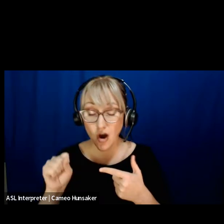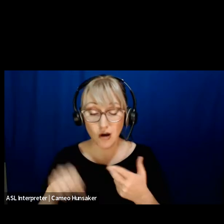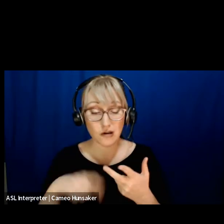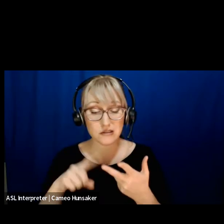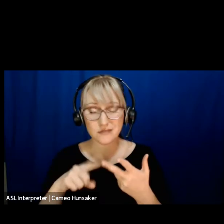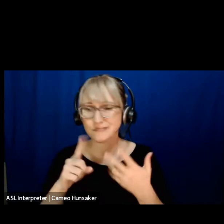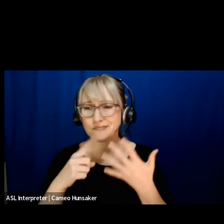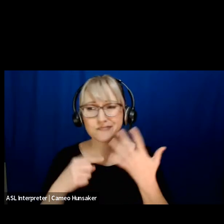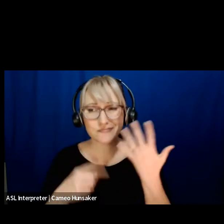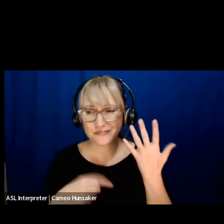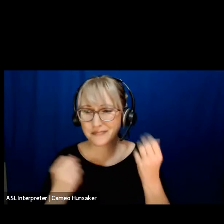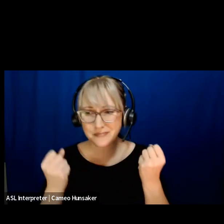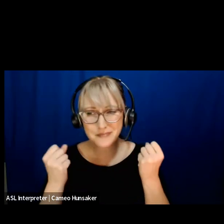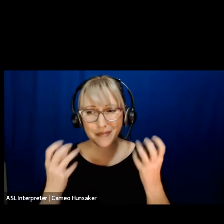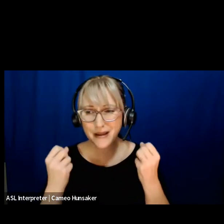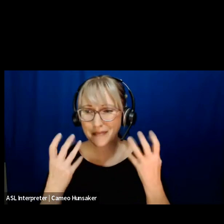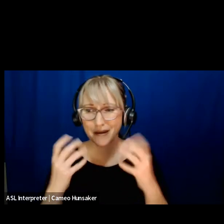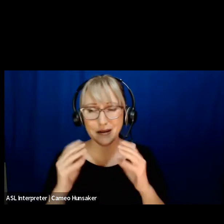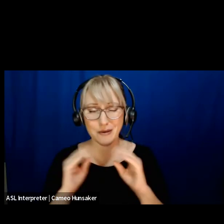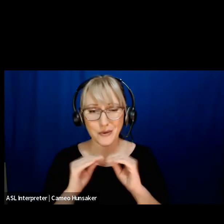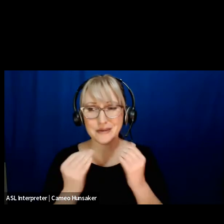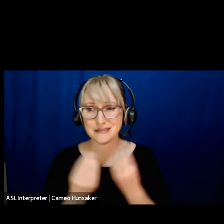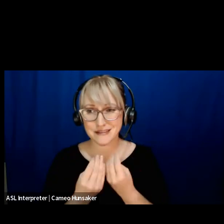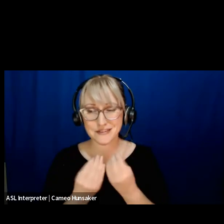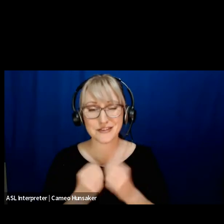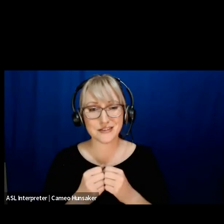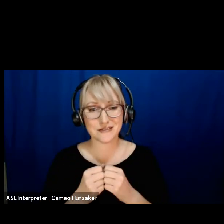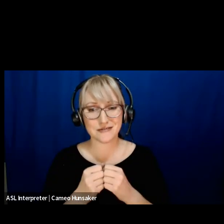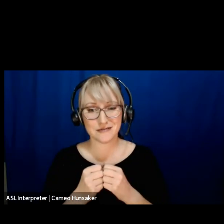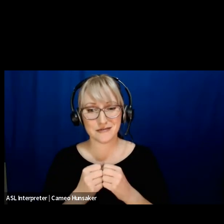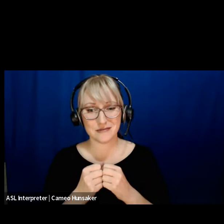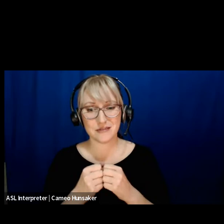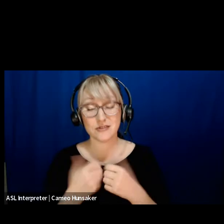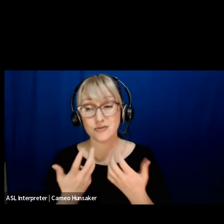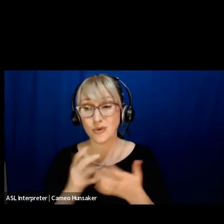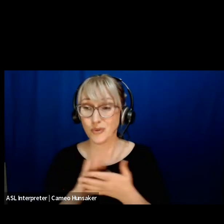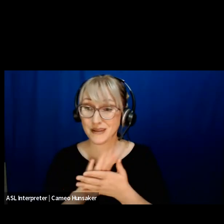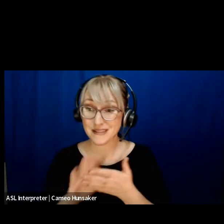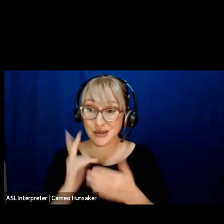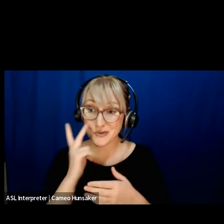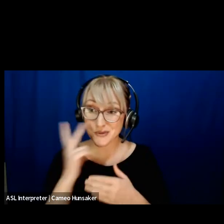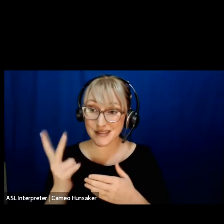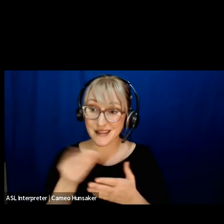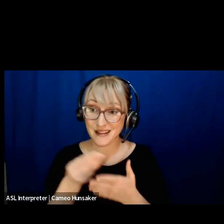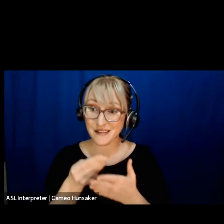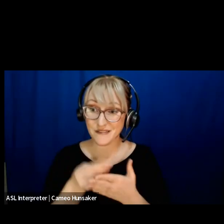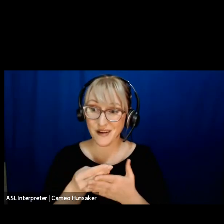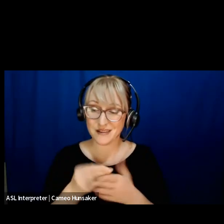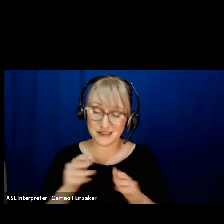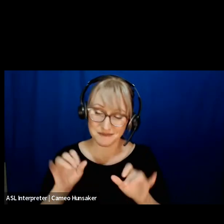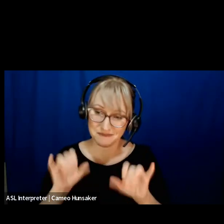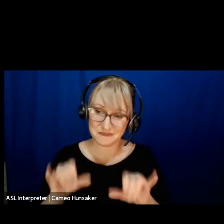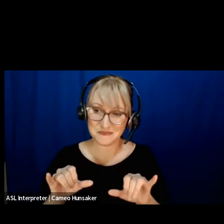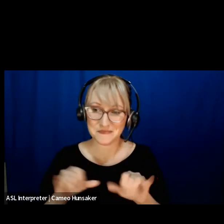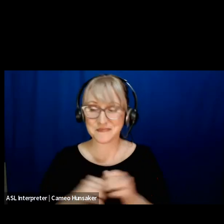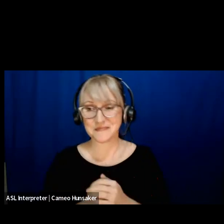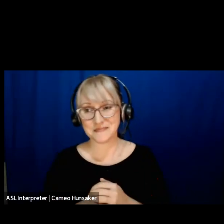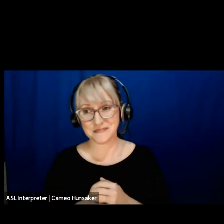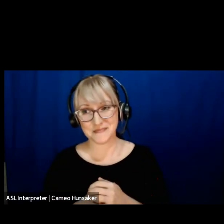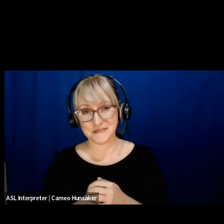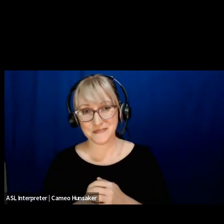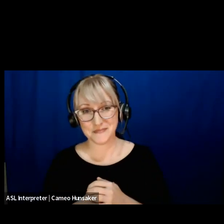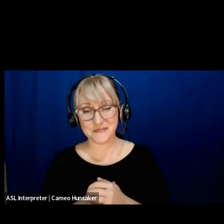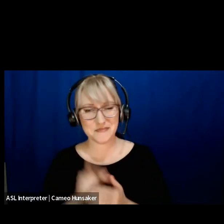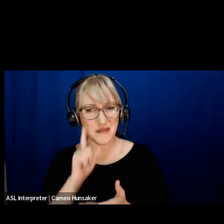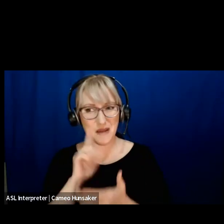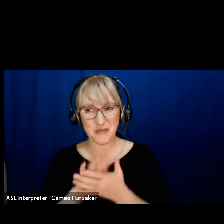there's quite a few. And so it's nice to see that the funds are staying here. I believe that's